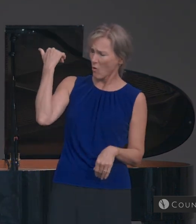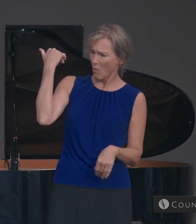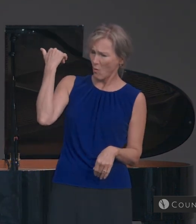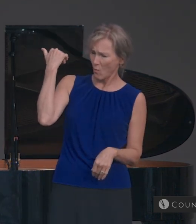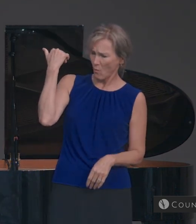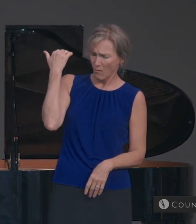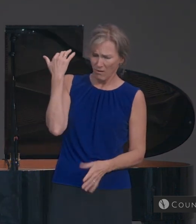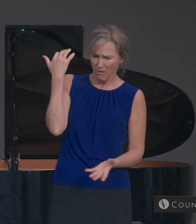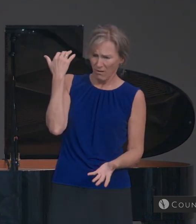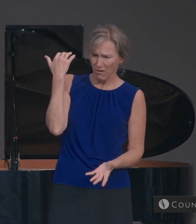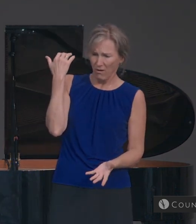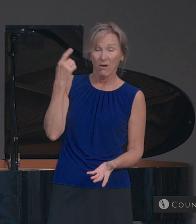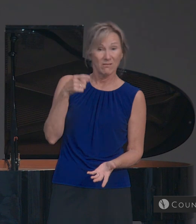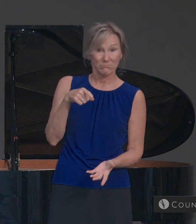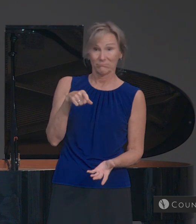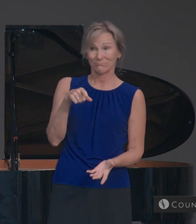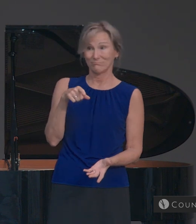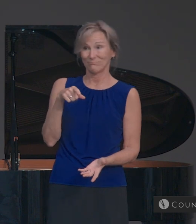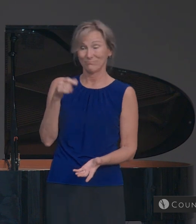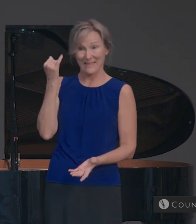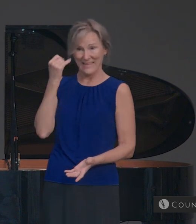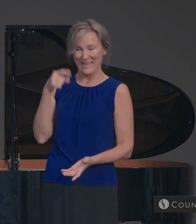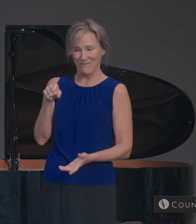talked about texting, you were carrying a book.